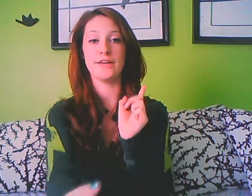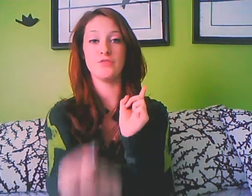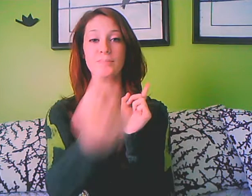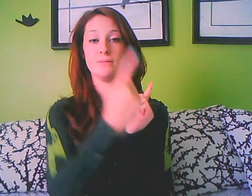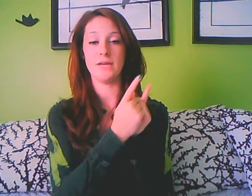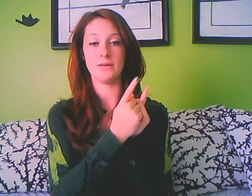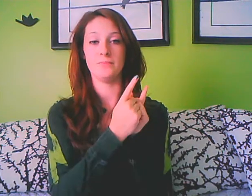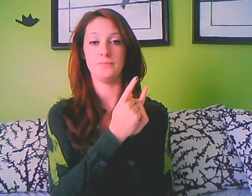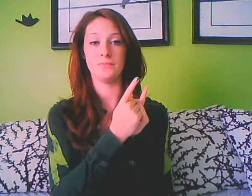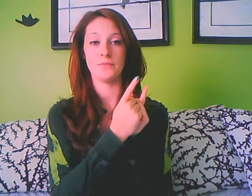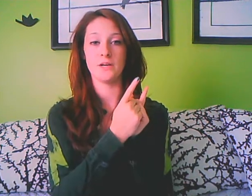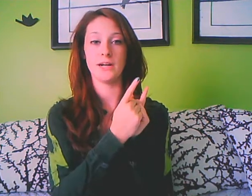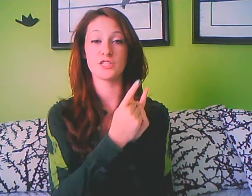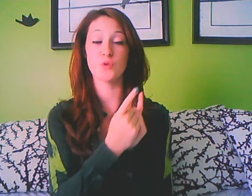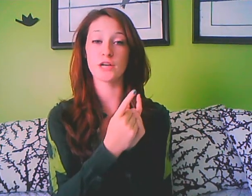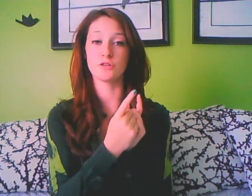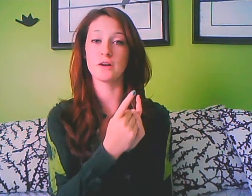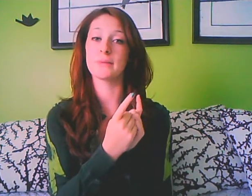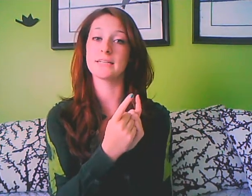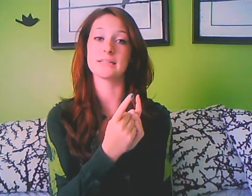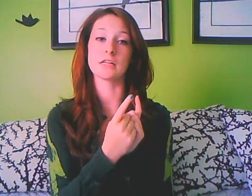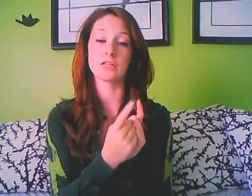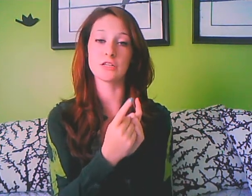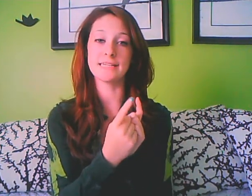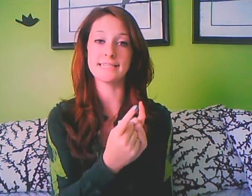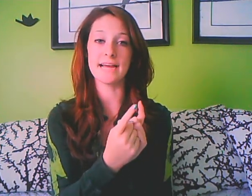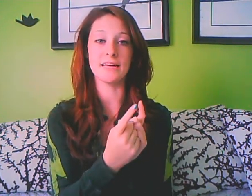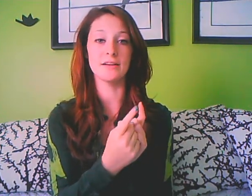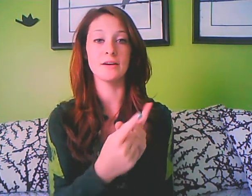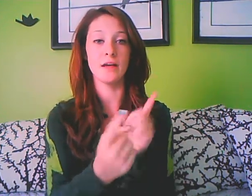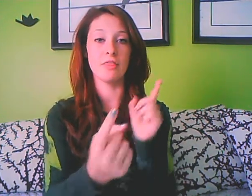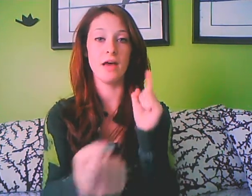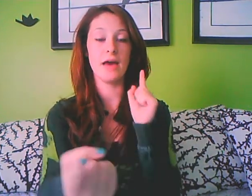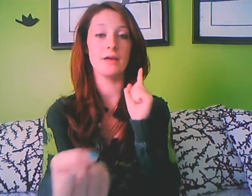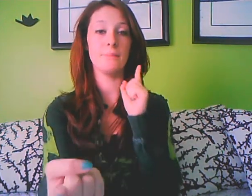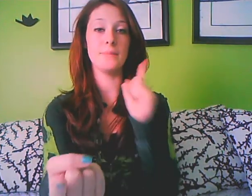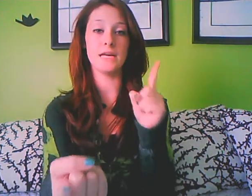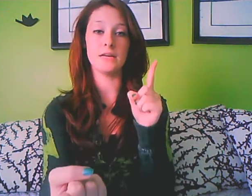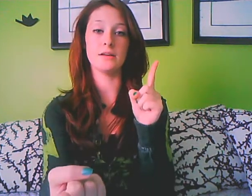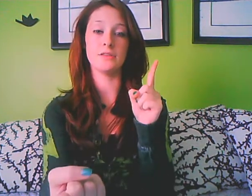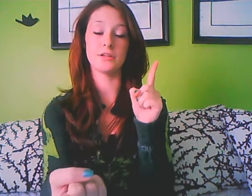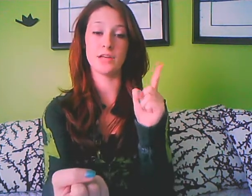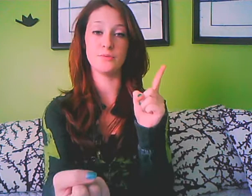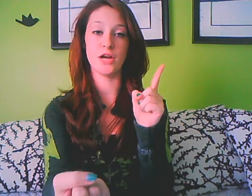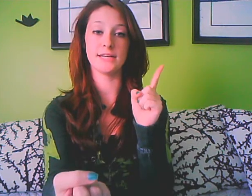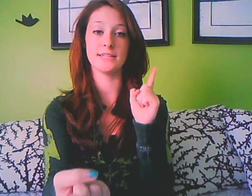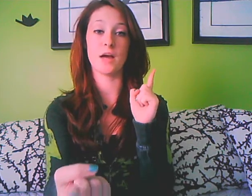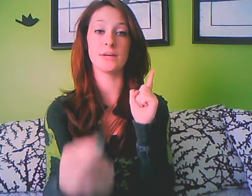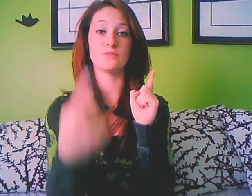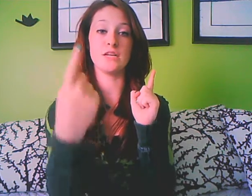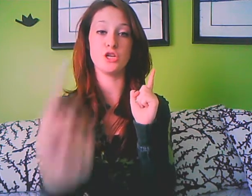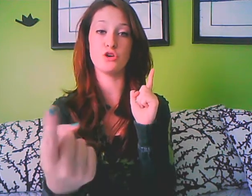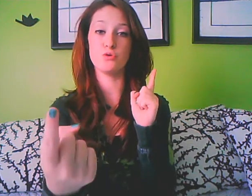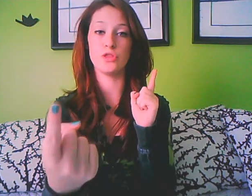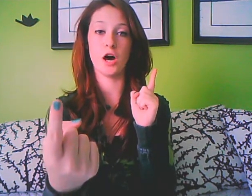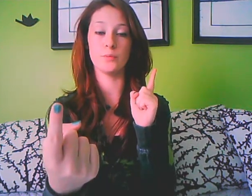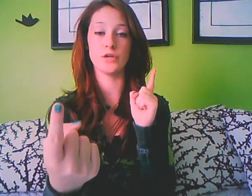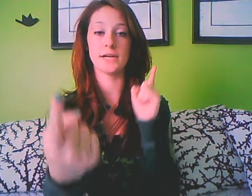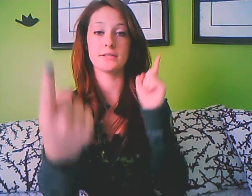you meet me. It's a directional verb because it's clearly stated that me, the subject, is coming to meet you, the object.